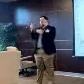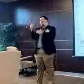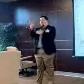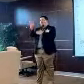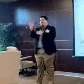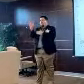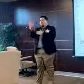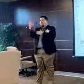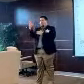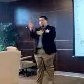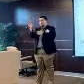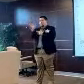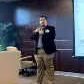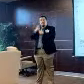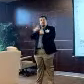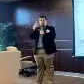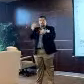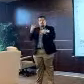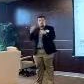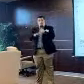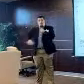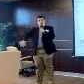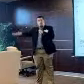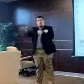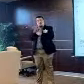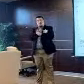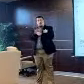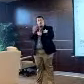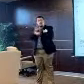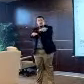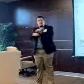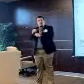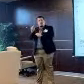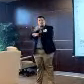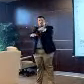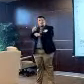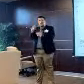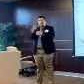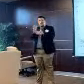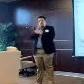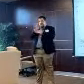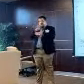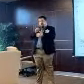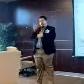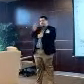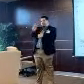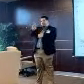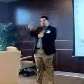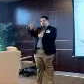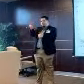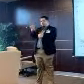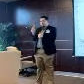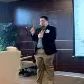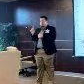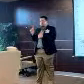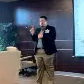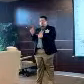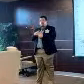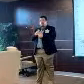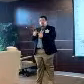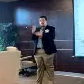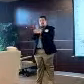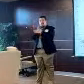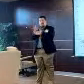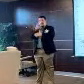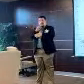before. You can see now that our overall hospitalized patient has an average age of 62.1, and our